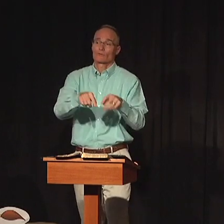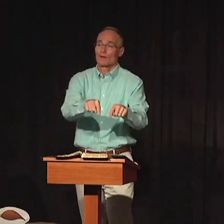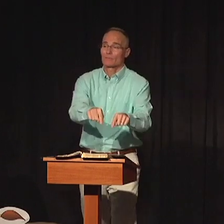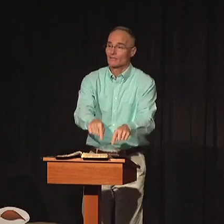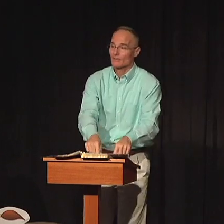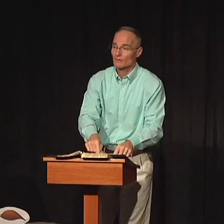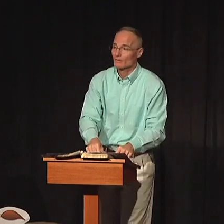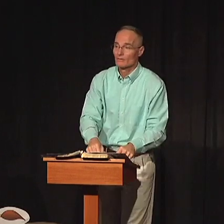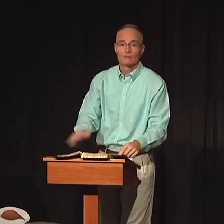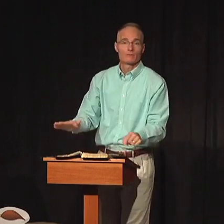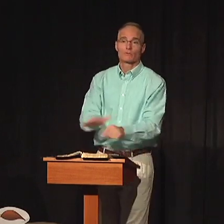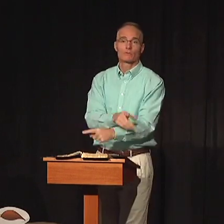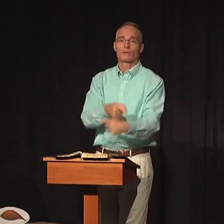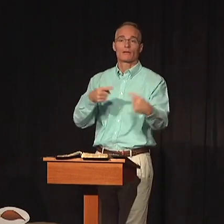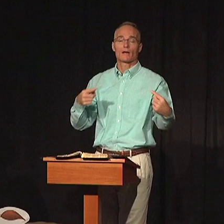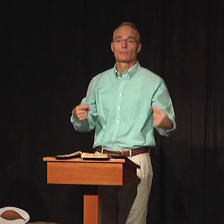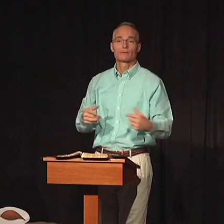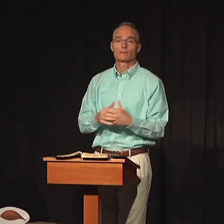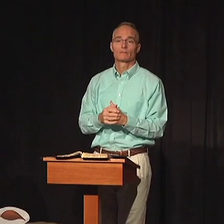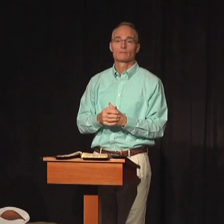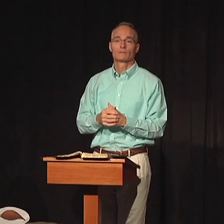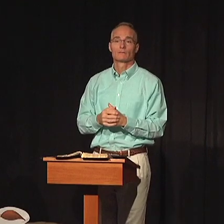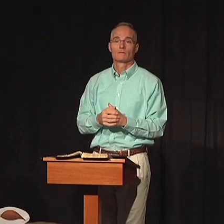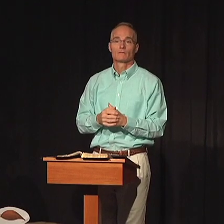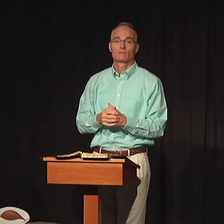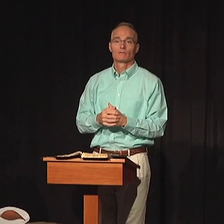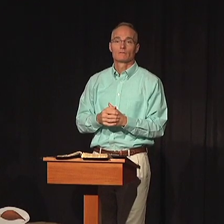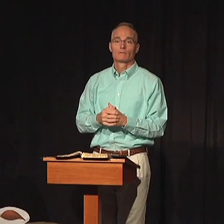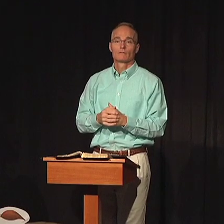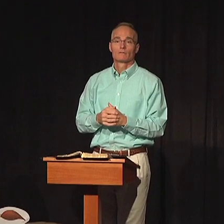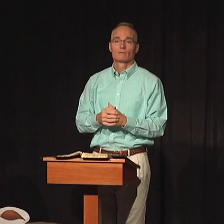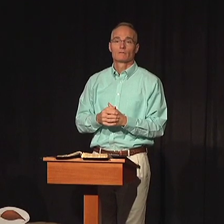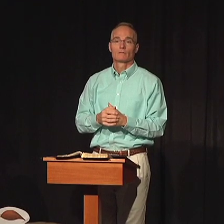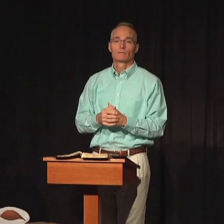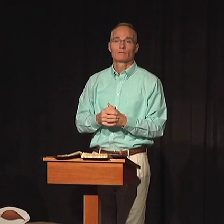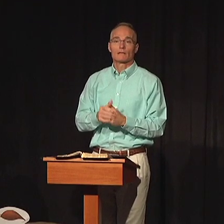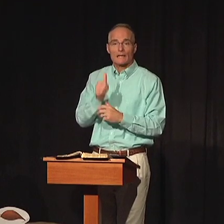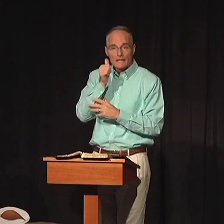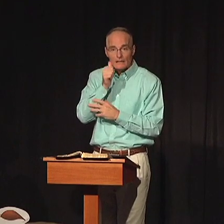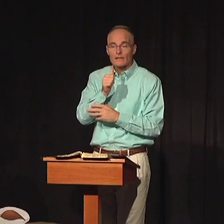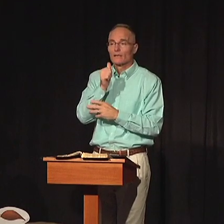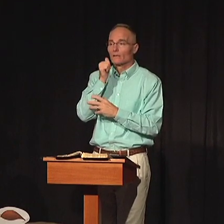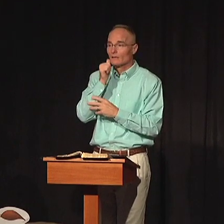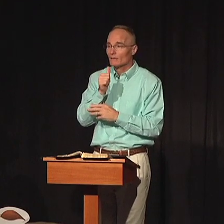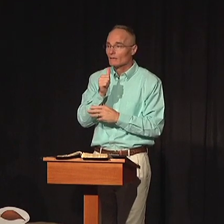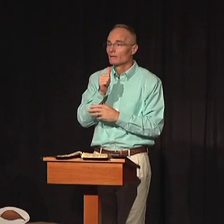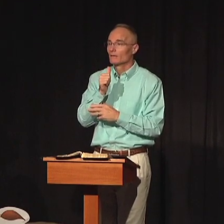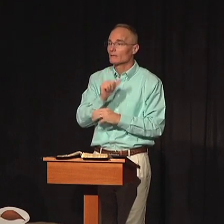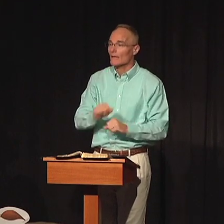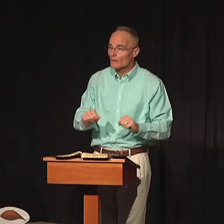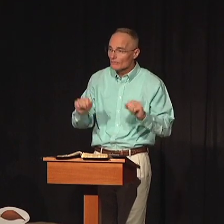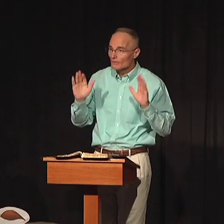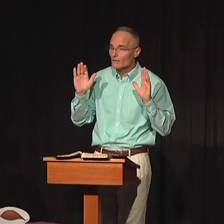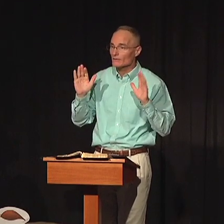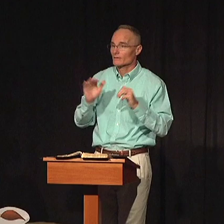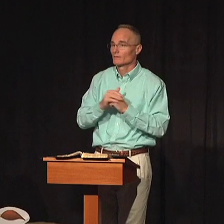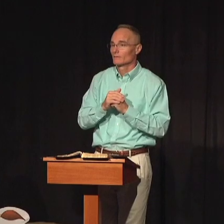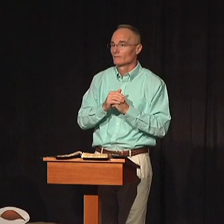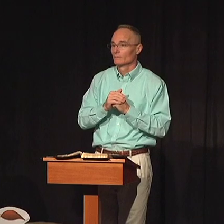But what Peter is describing here is totally the opposite. It's a daily